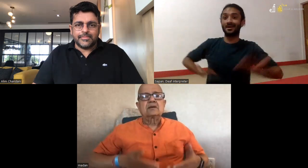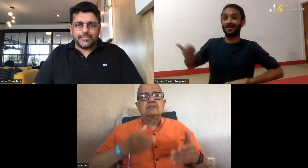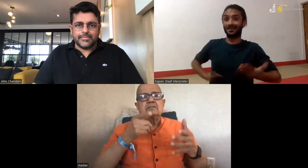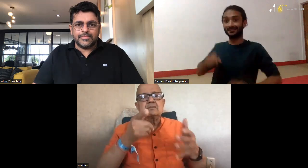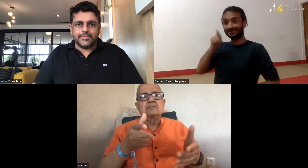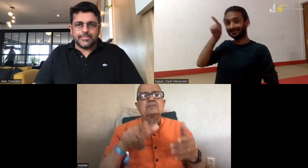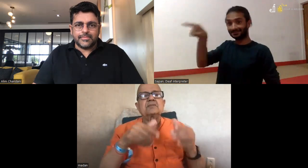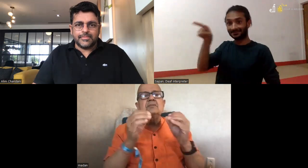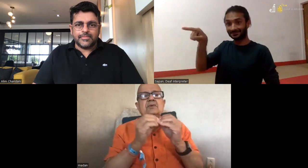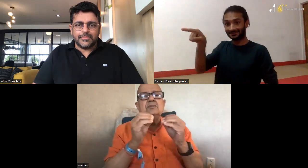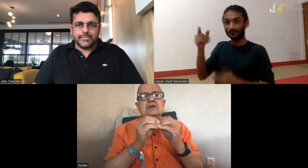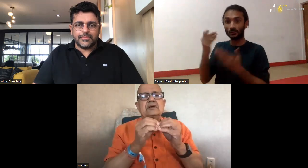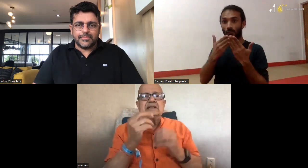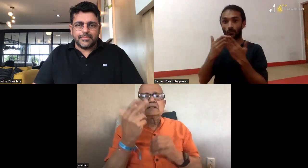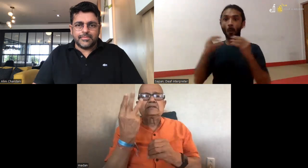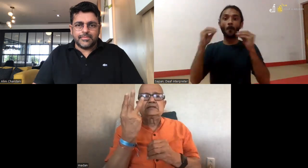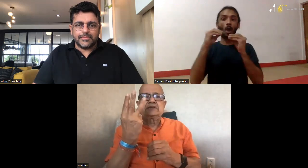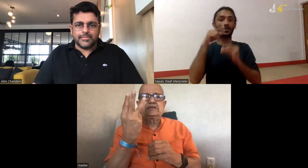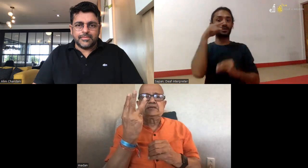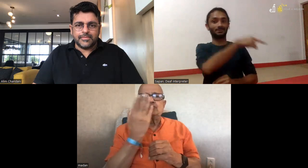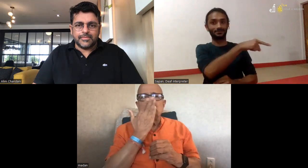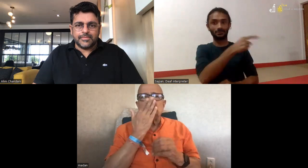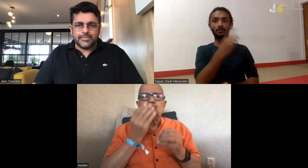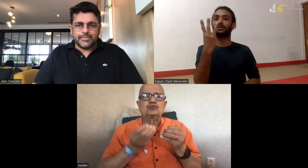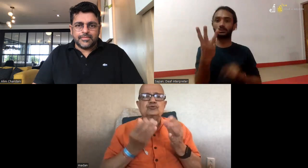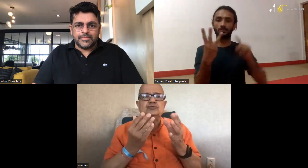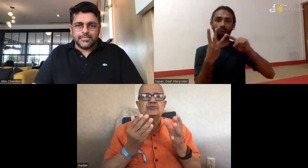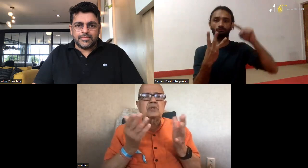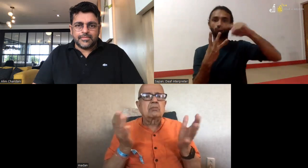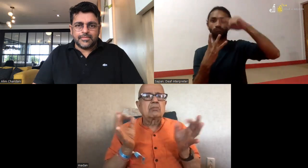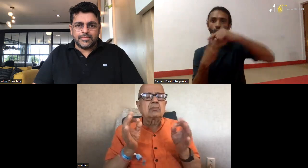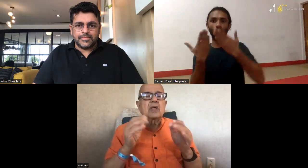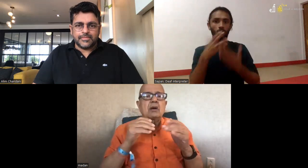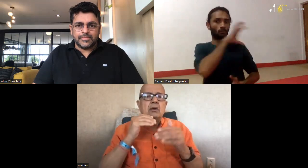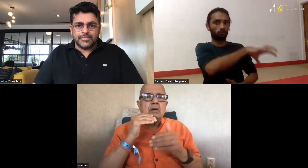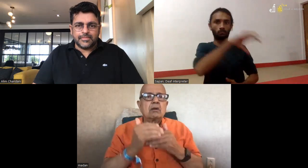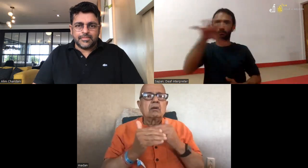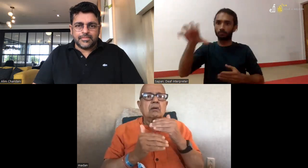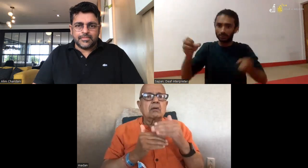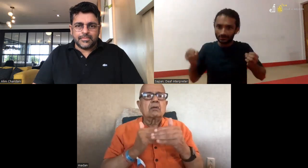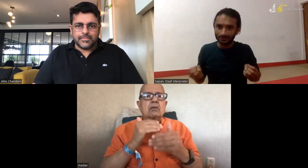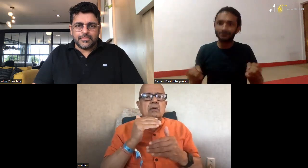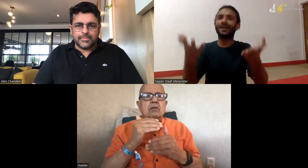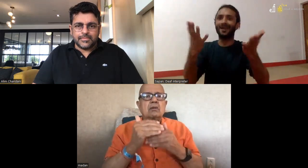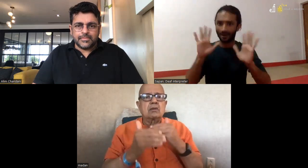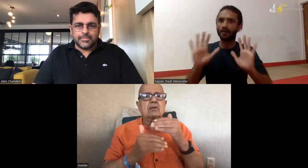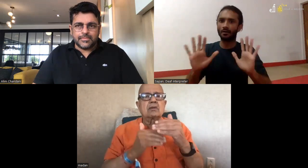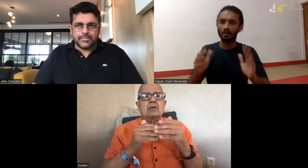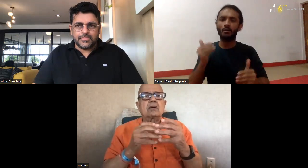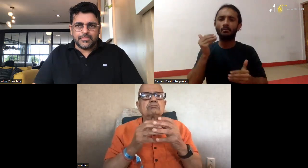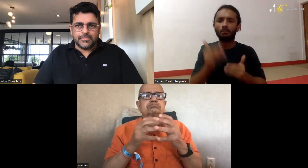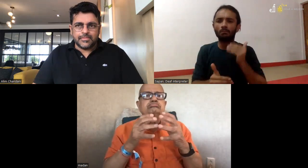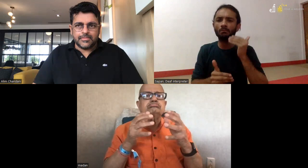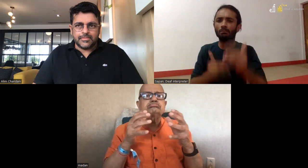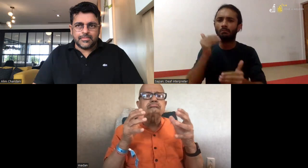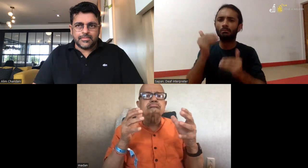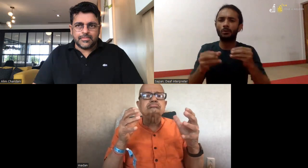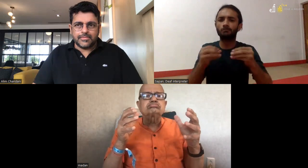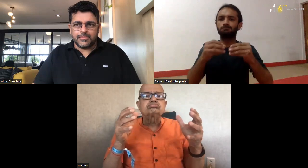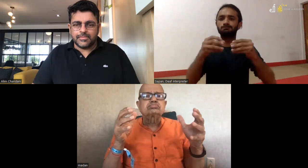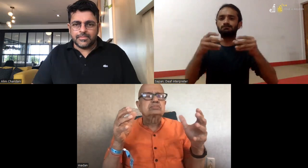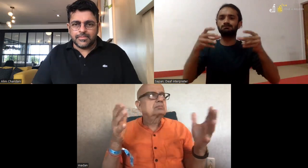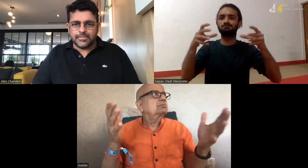in a name from K, Kolkata school, Bombay school, and 3 schools basically it has been